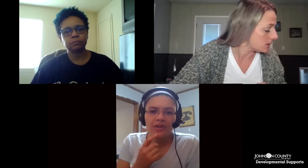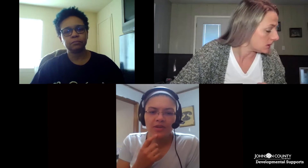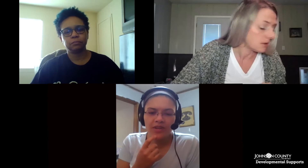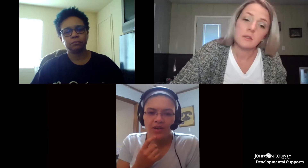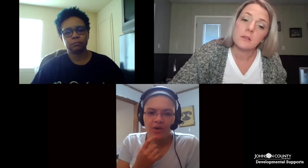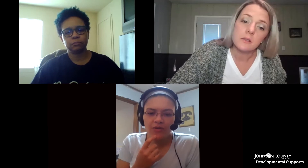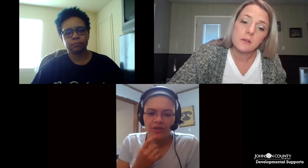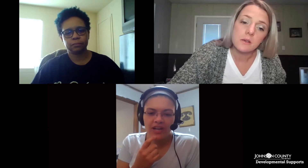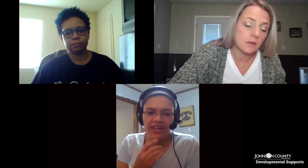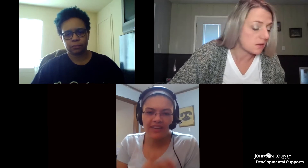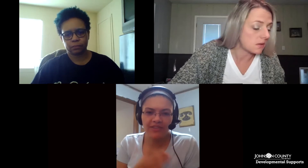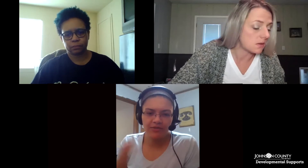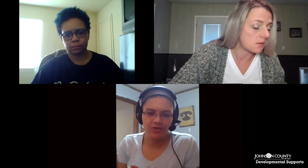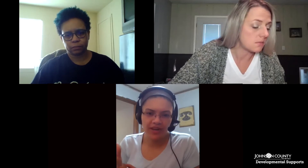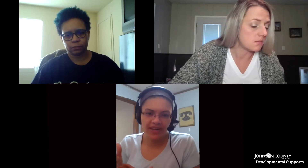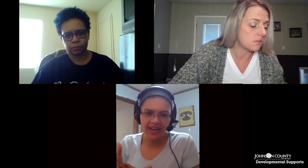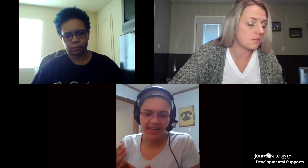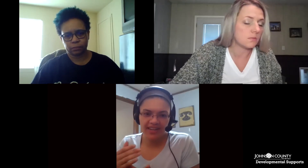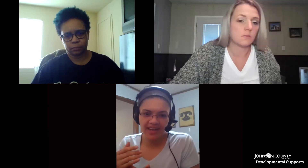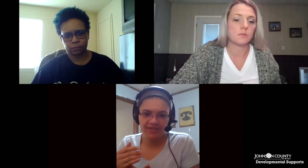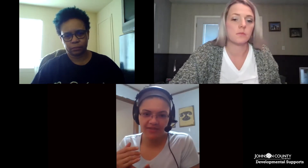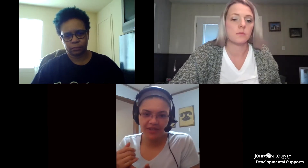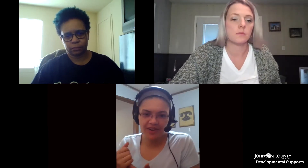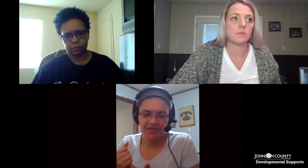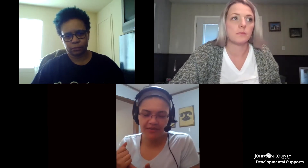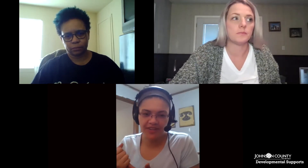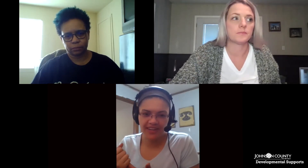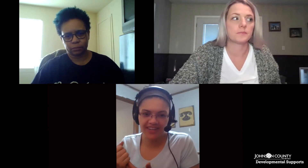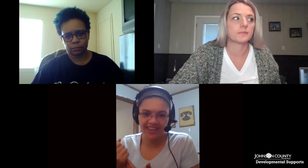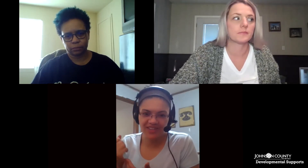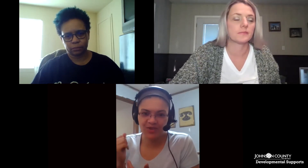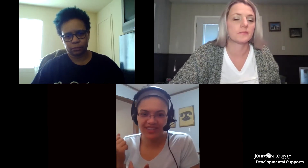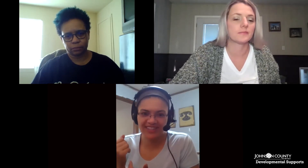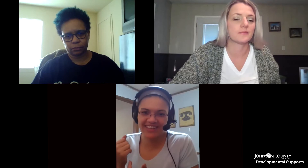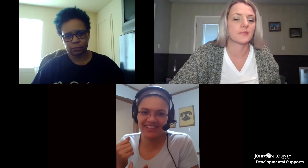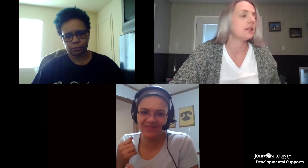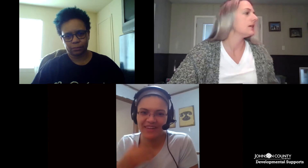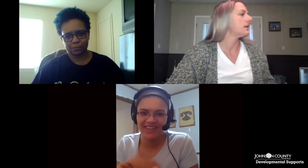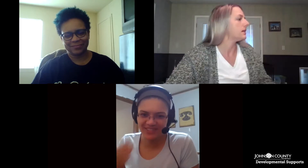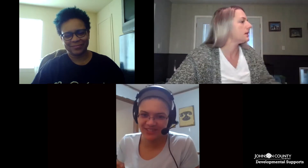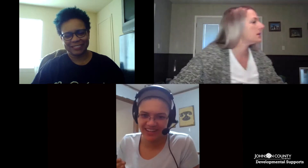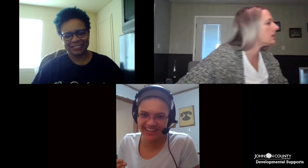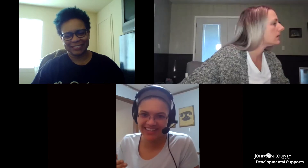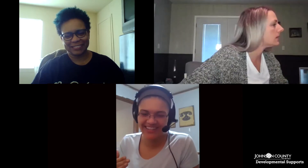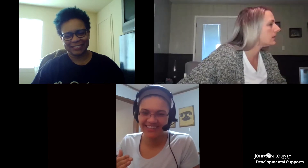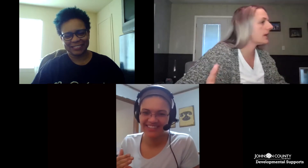Can we go over 11 through 20? I cannot figure out the flick and the twist from 11 to 20.